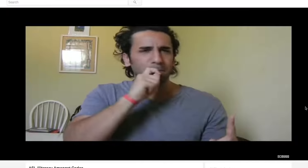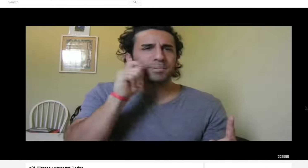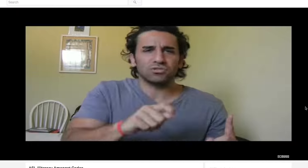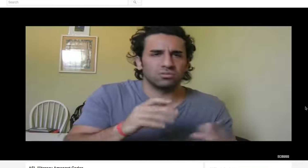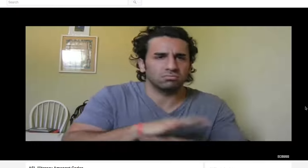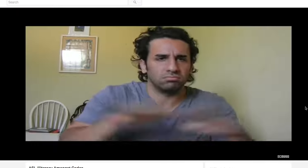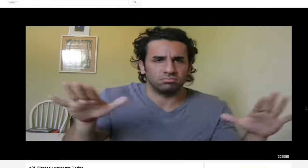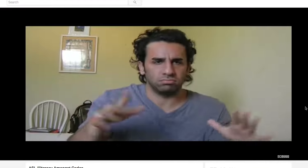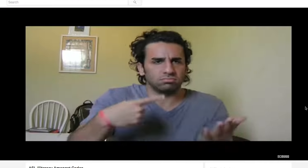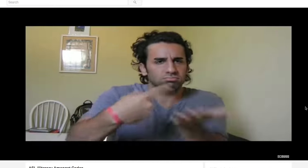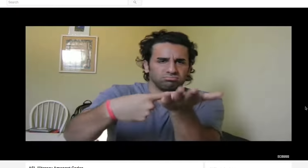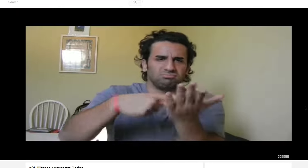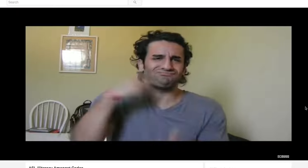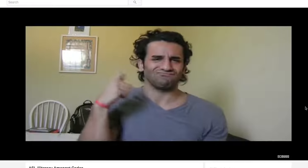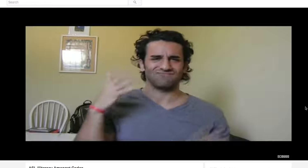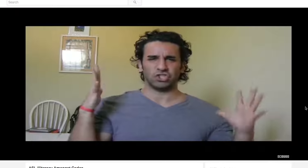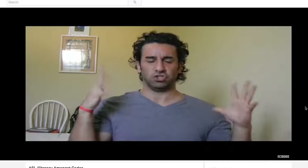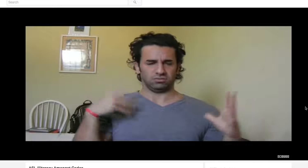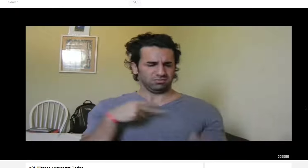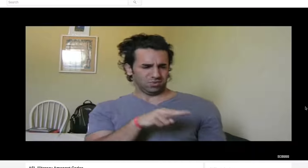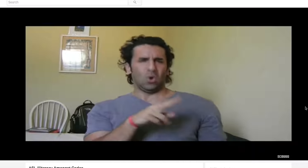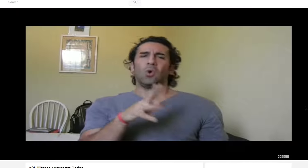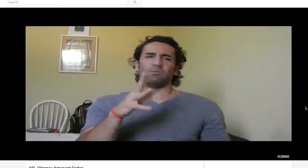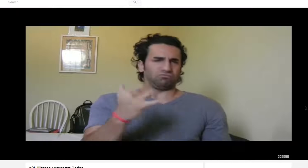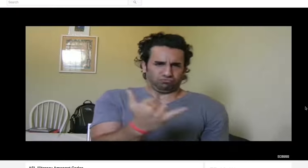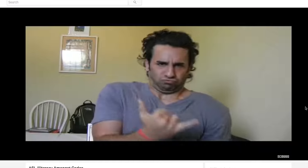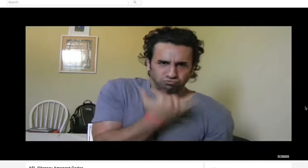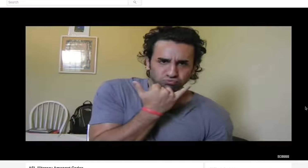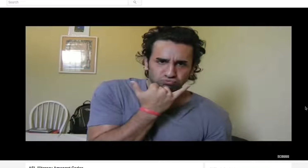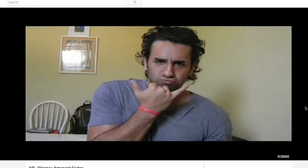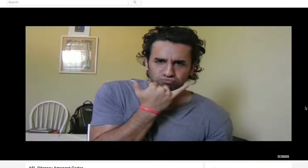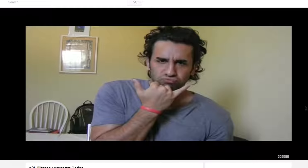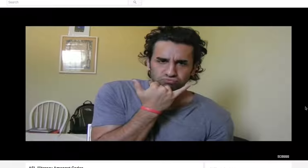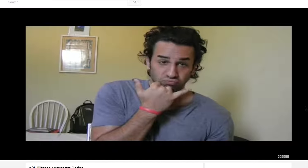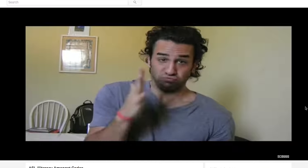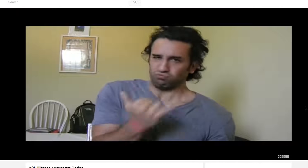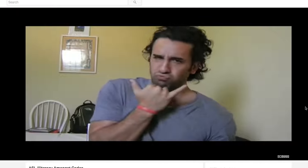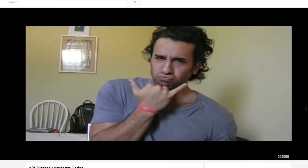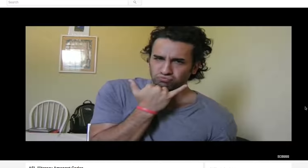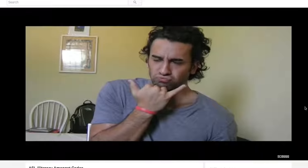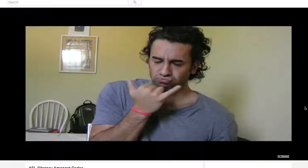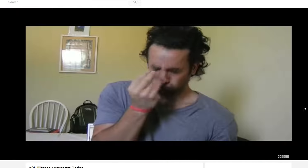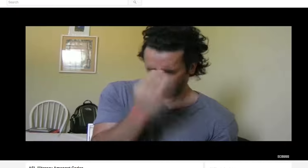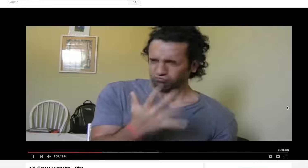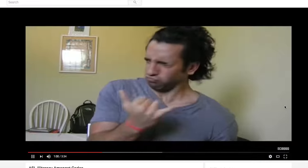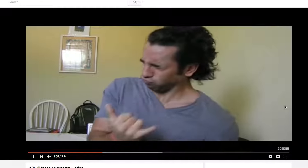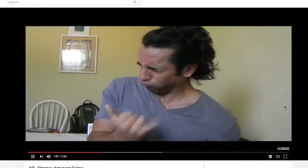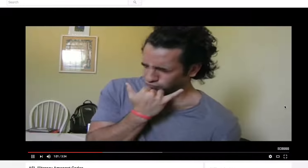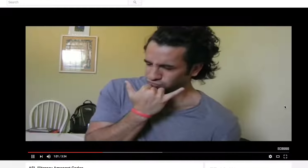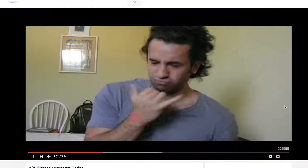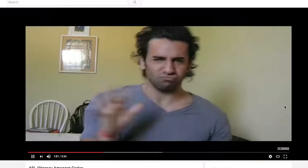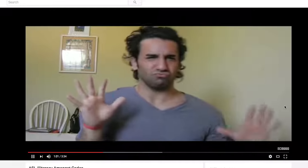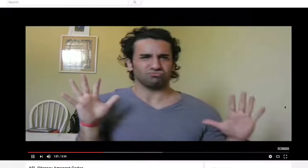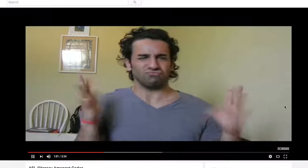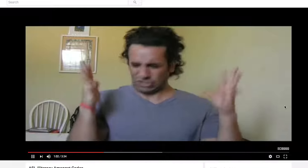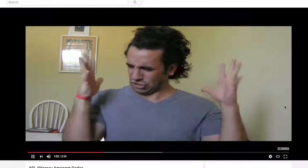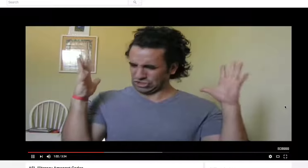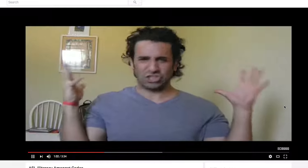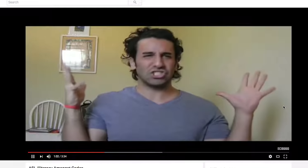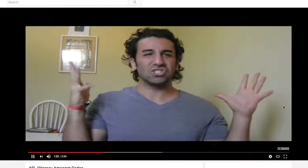There's no room for tenderness between parent and child because they're constantly monitoring their language, and that is wrong. It's just wrong, and it's